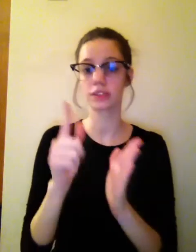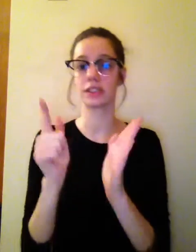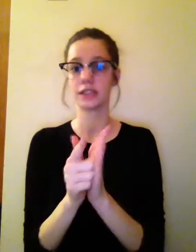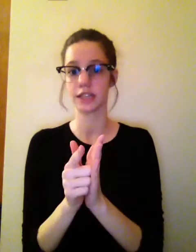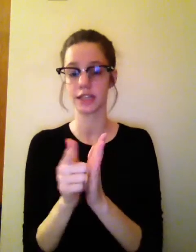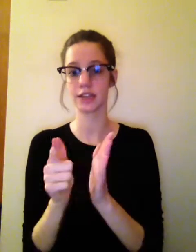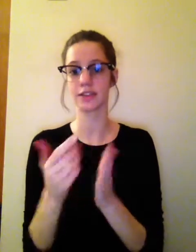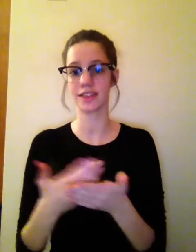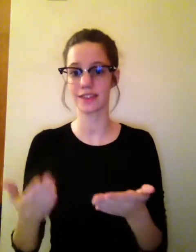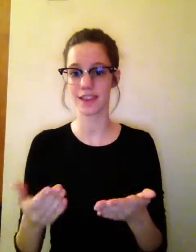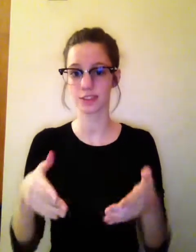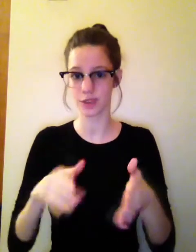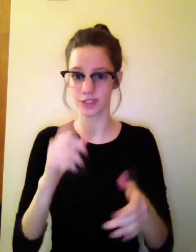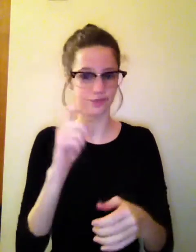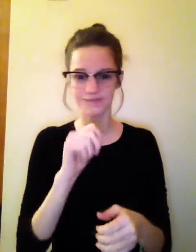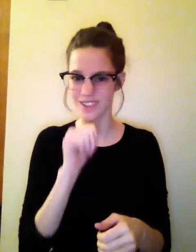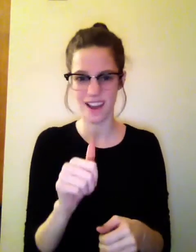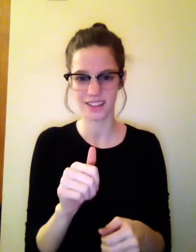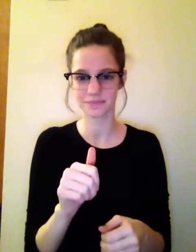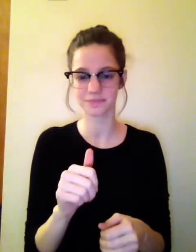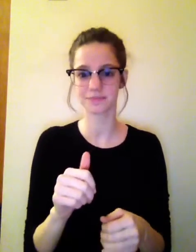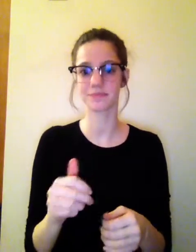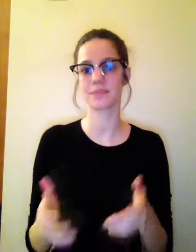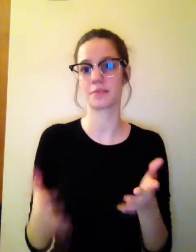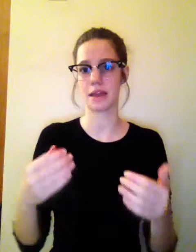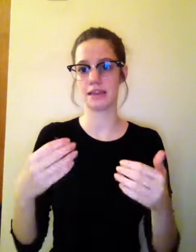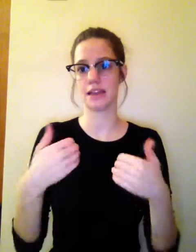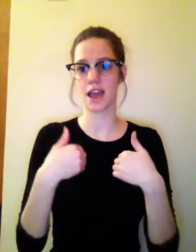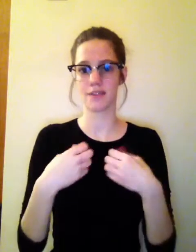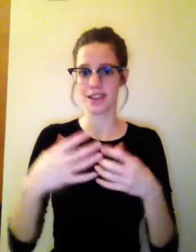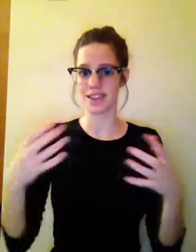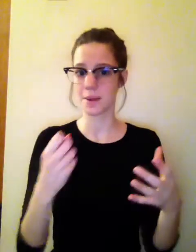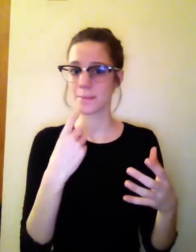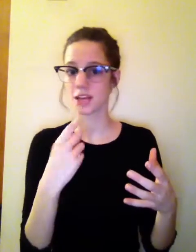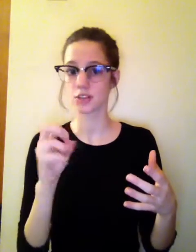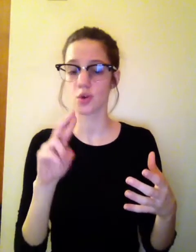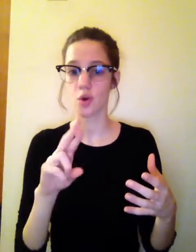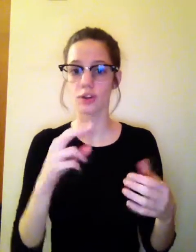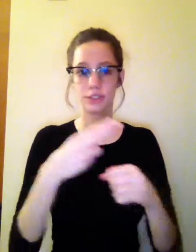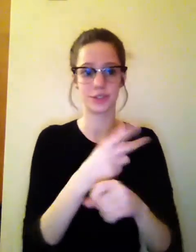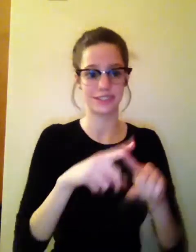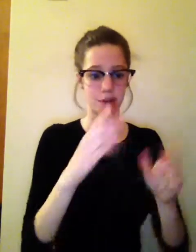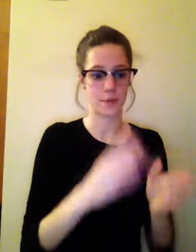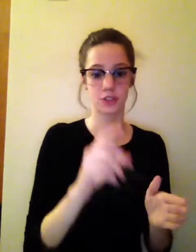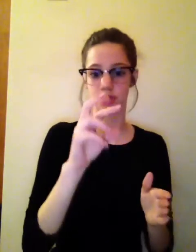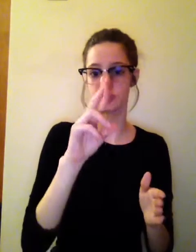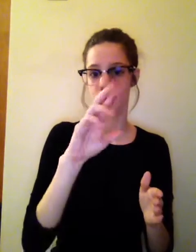shouldn't. You might take more than the regular dose of pills or use someone else's prescription. You may abuse